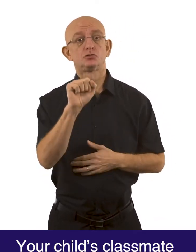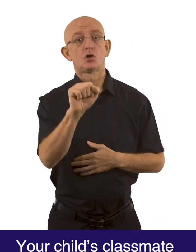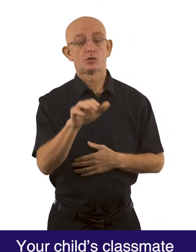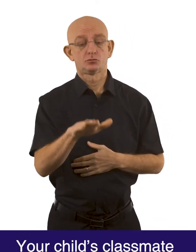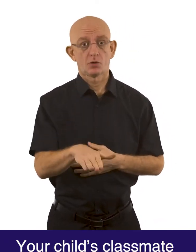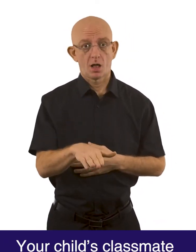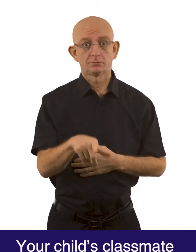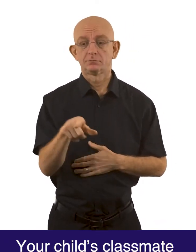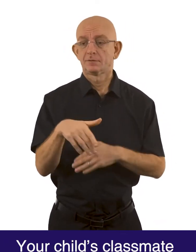your child's classmate,